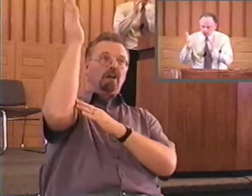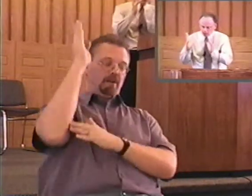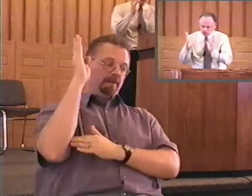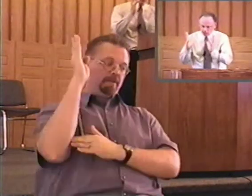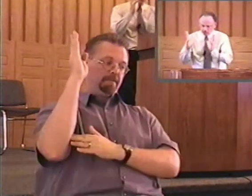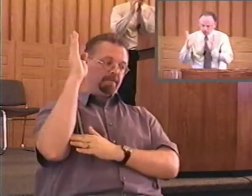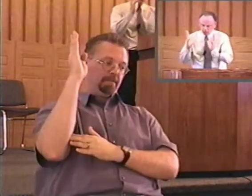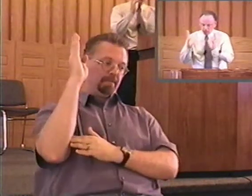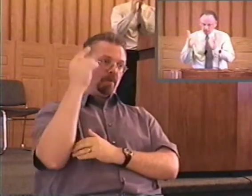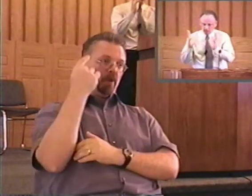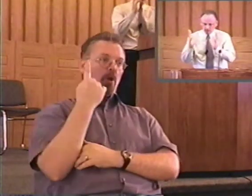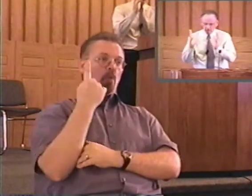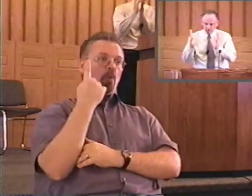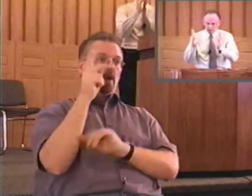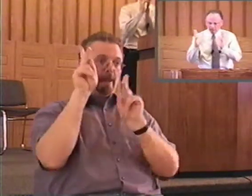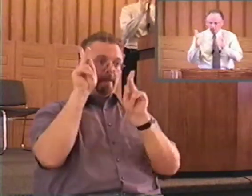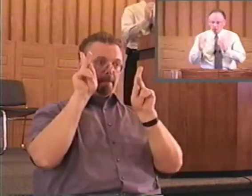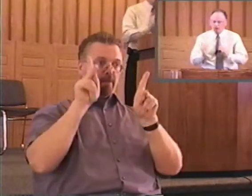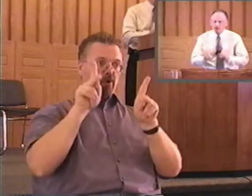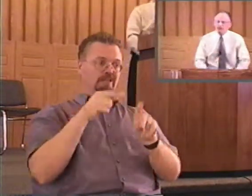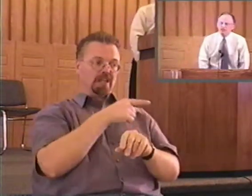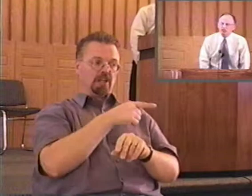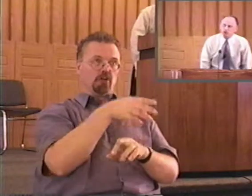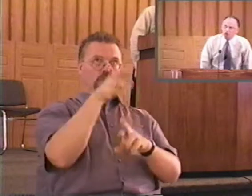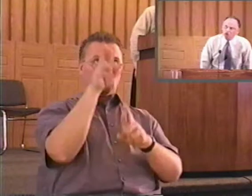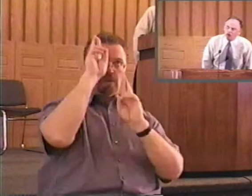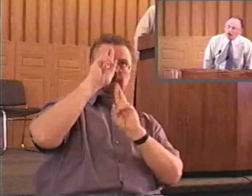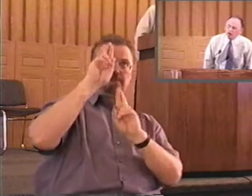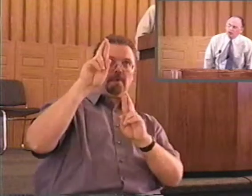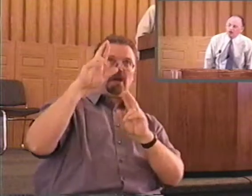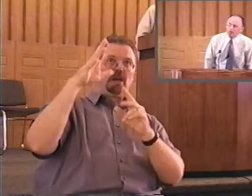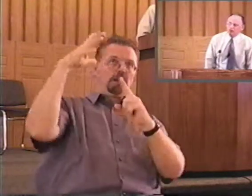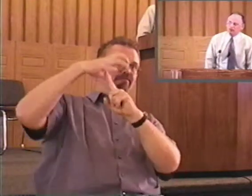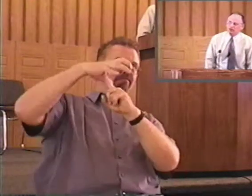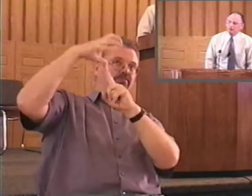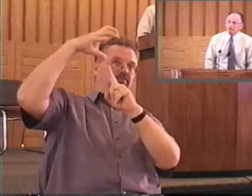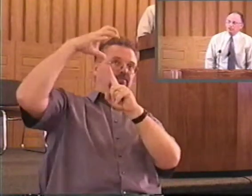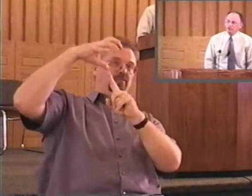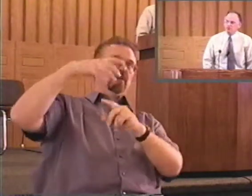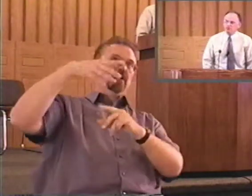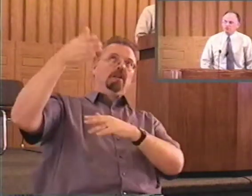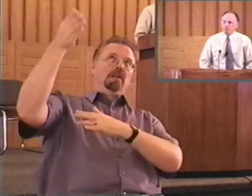One person that you reverence above all, and that's God.